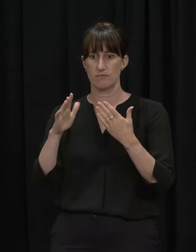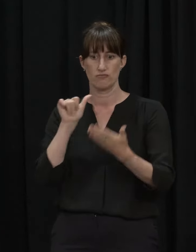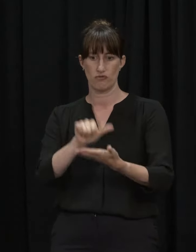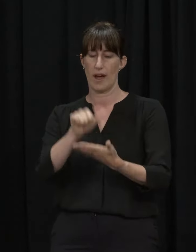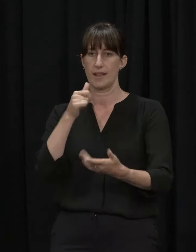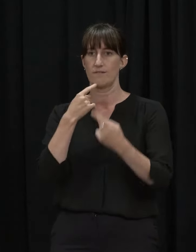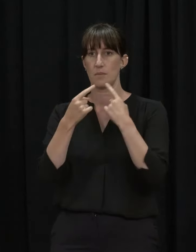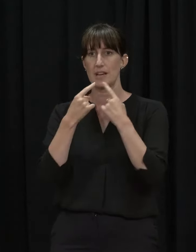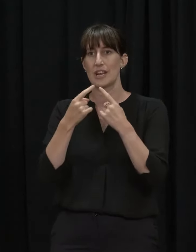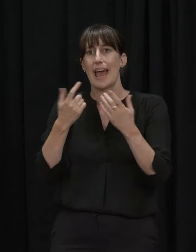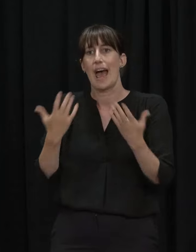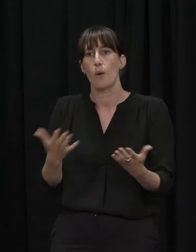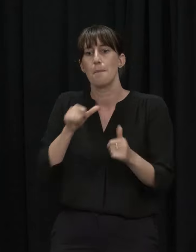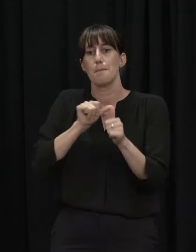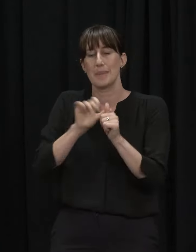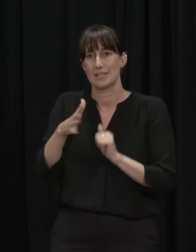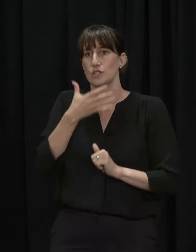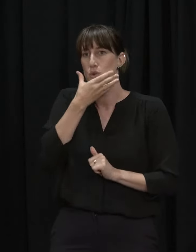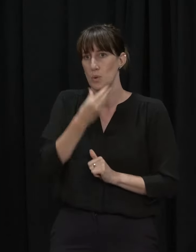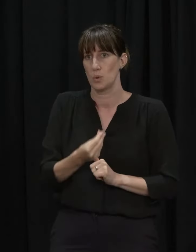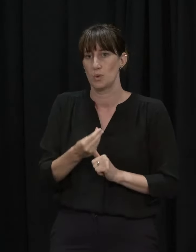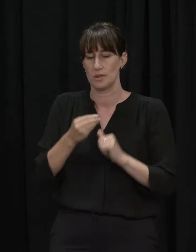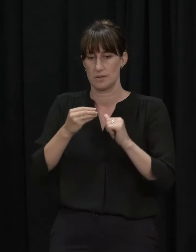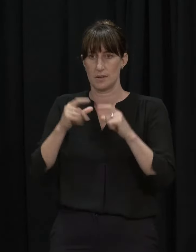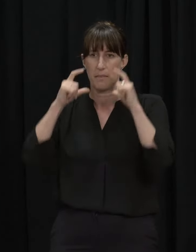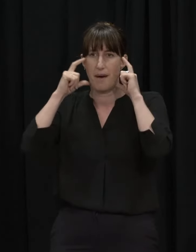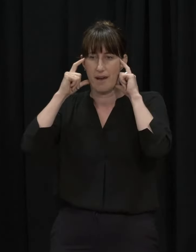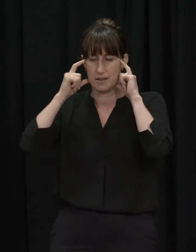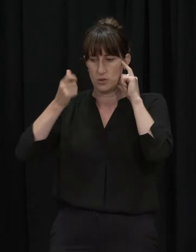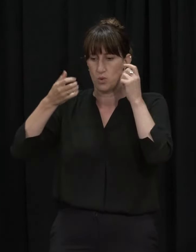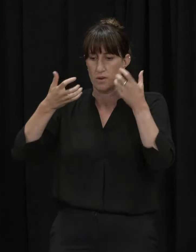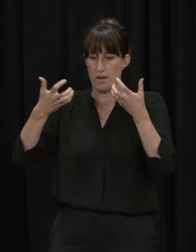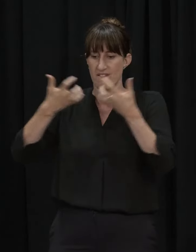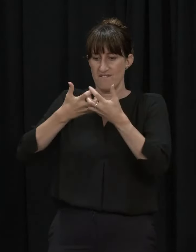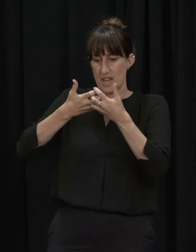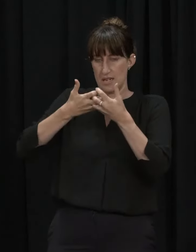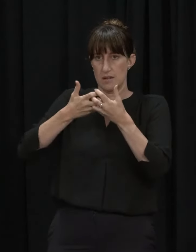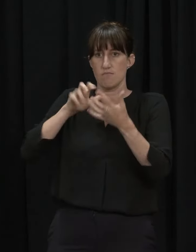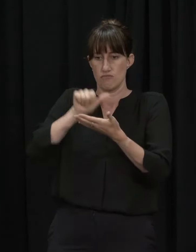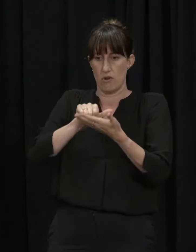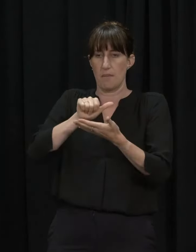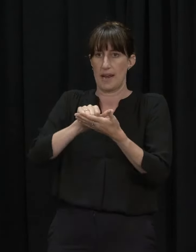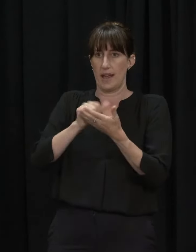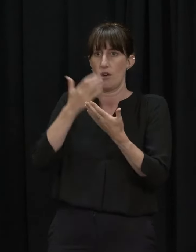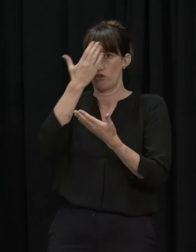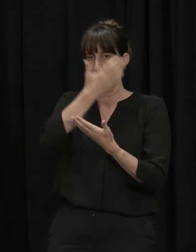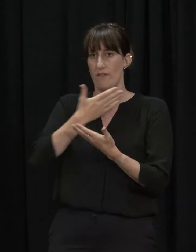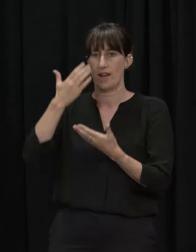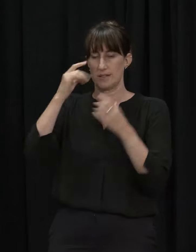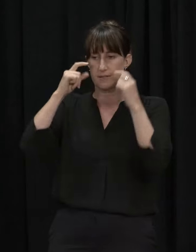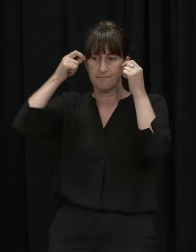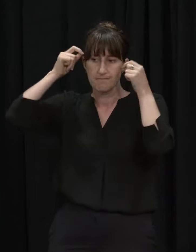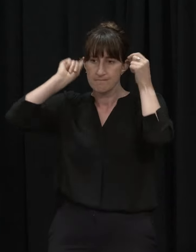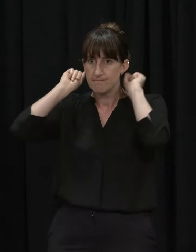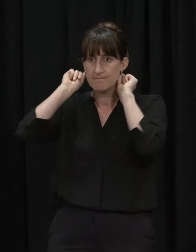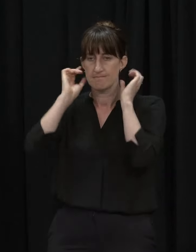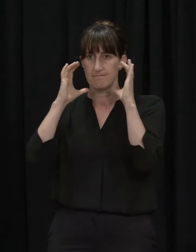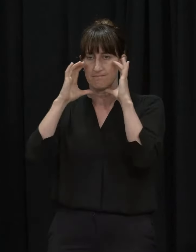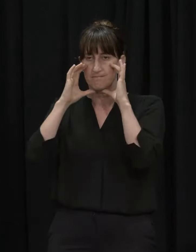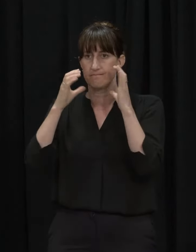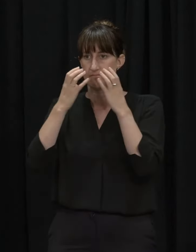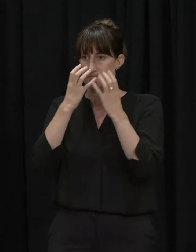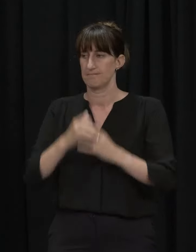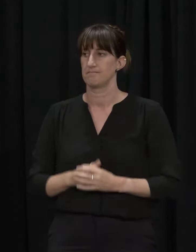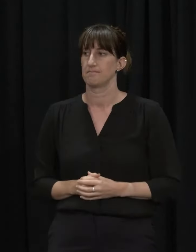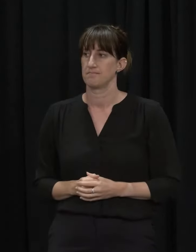from an N95, even in the absence of doing the full fit testing. Dr. Bloomfield, can I